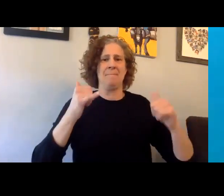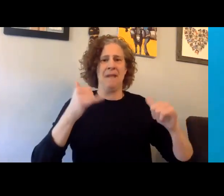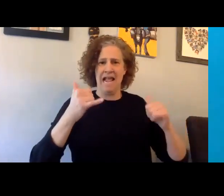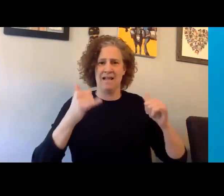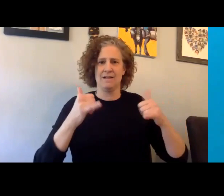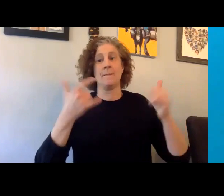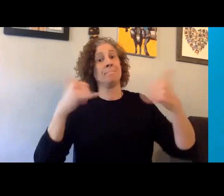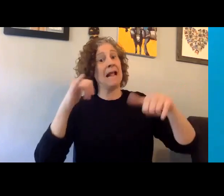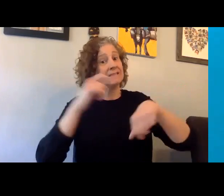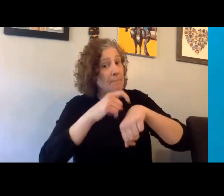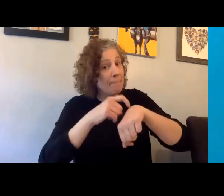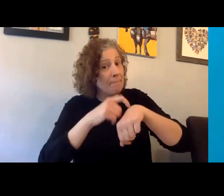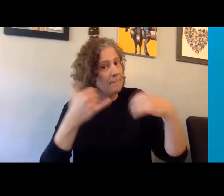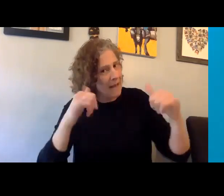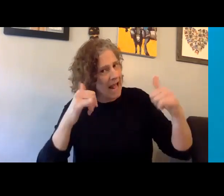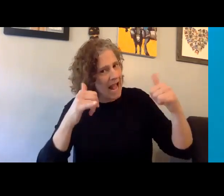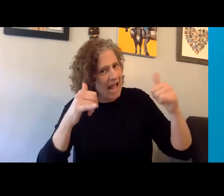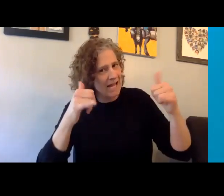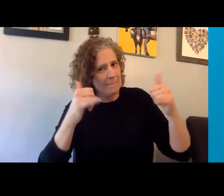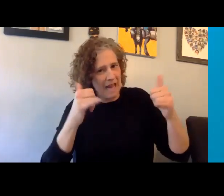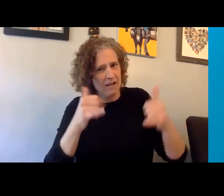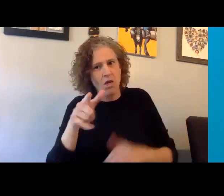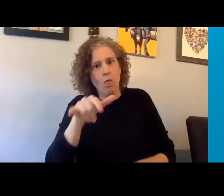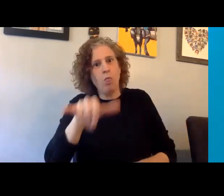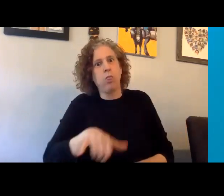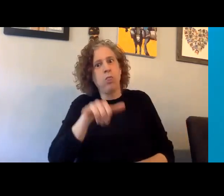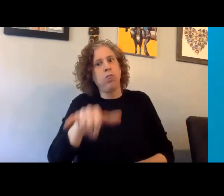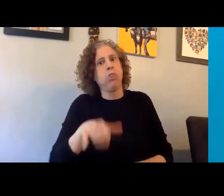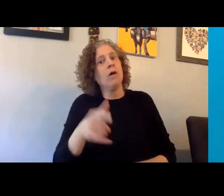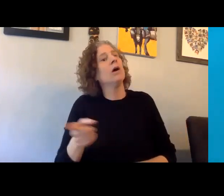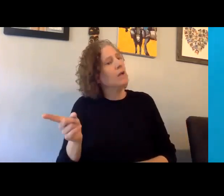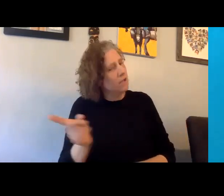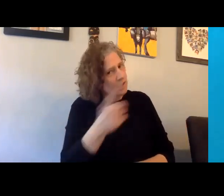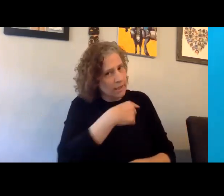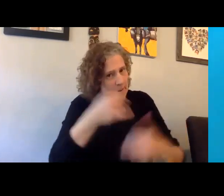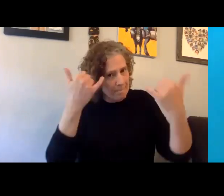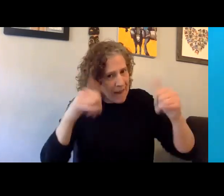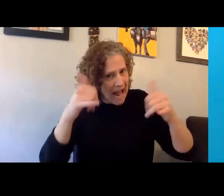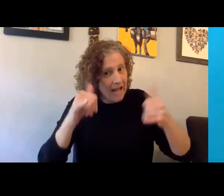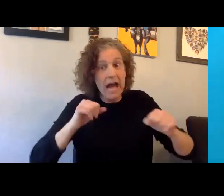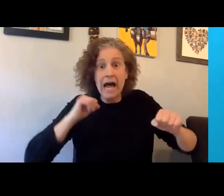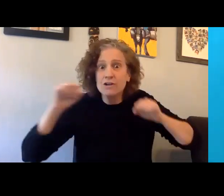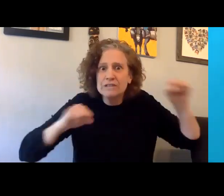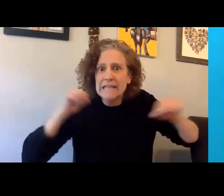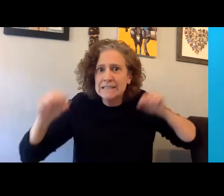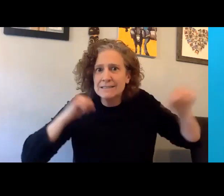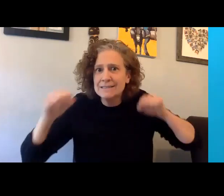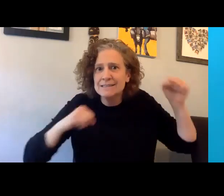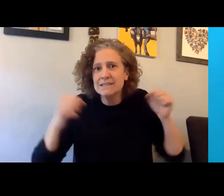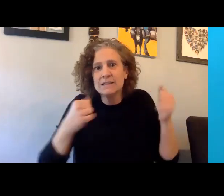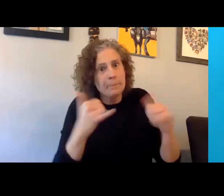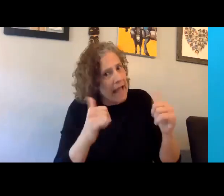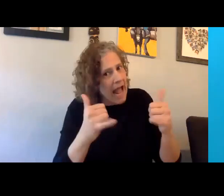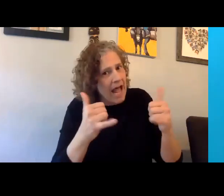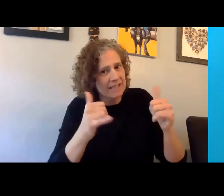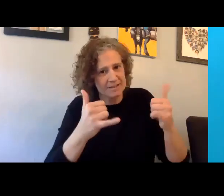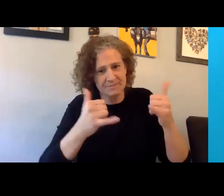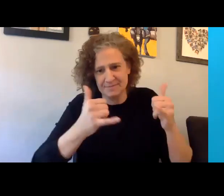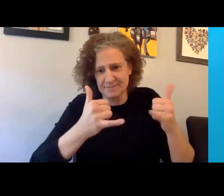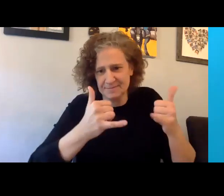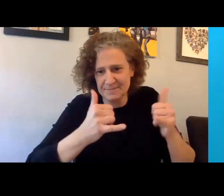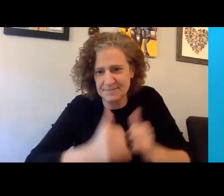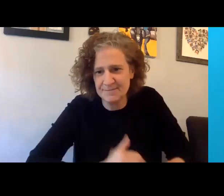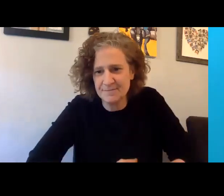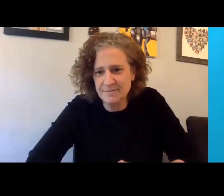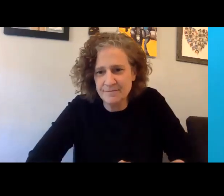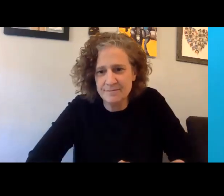Play looks like this, play, playtime or play. You know, if they're sitting too long, you could say, come